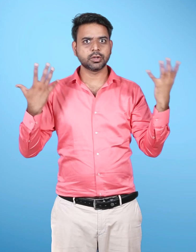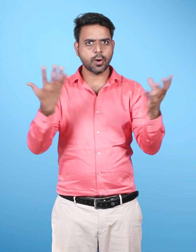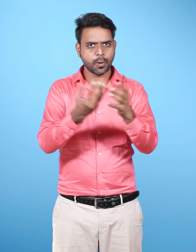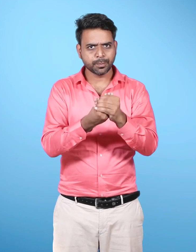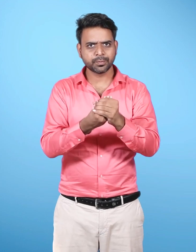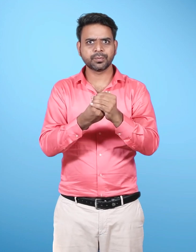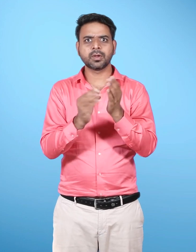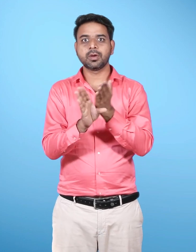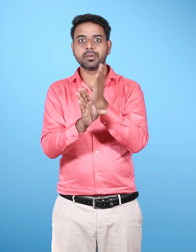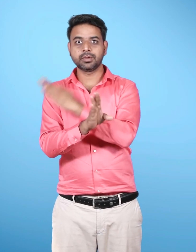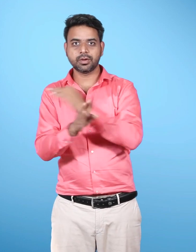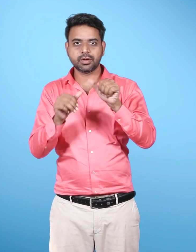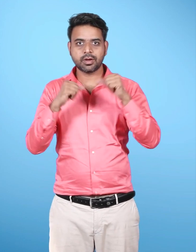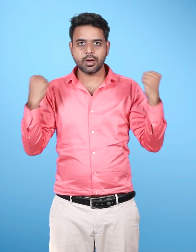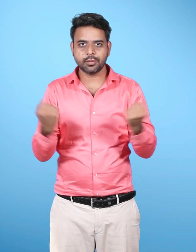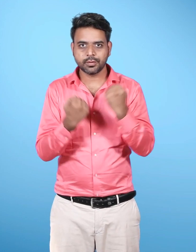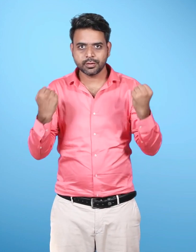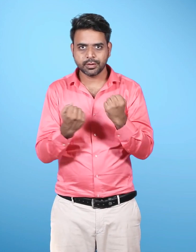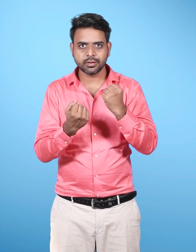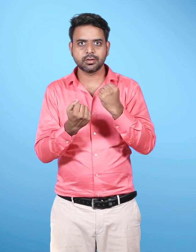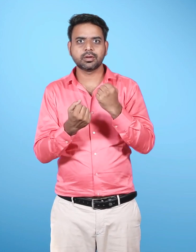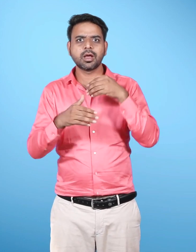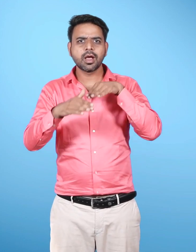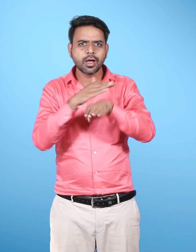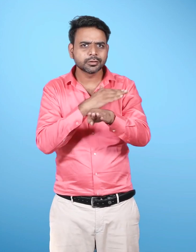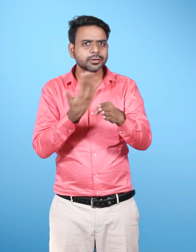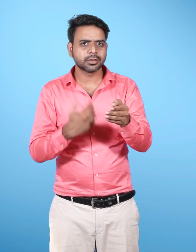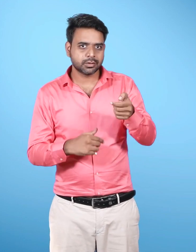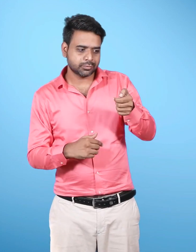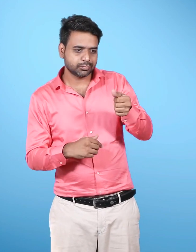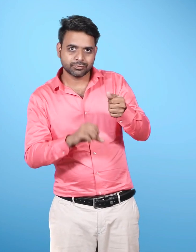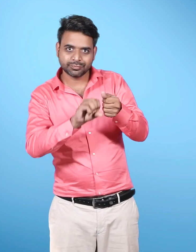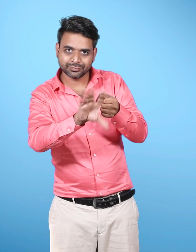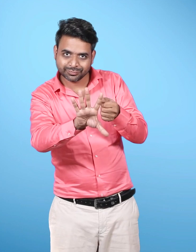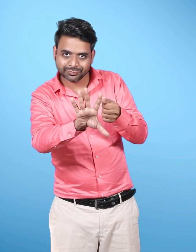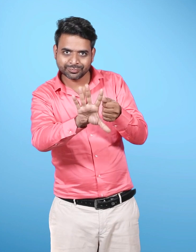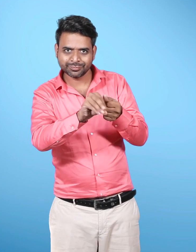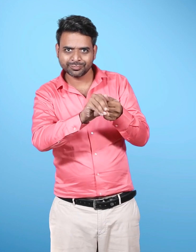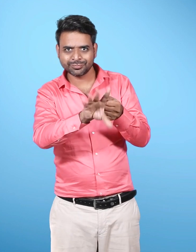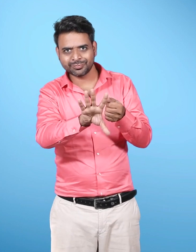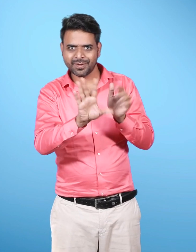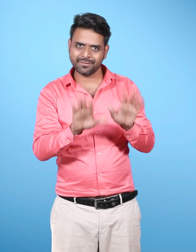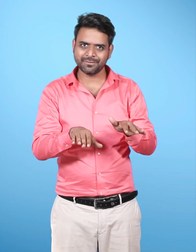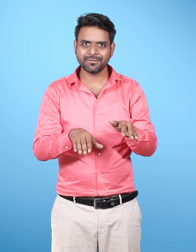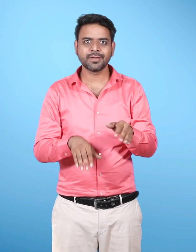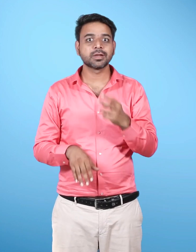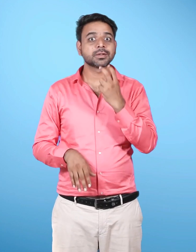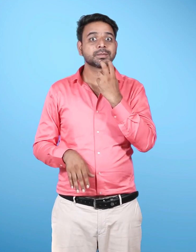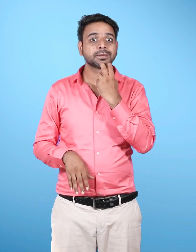We had an arrangement for switching on or off our homemade torch by moving the base of the bulb away from the